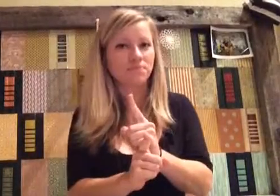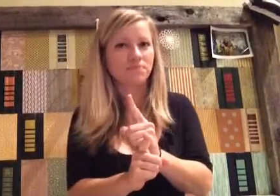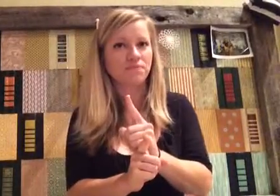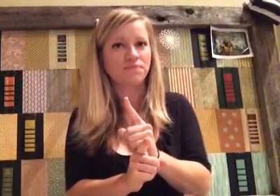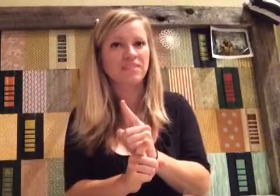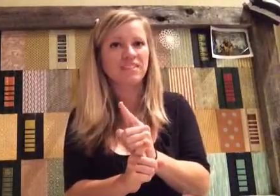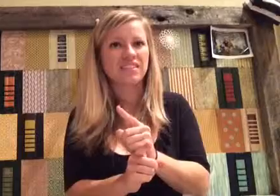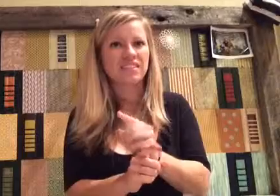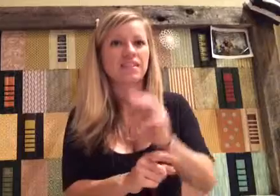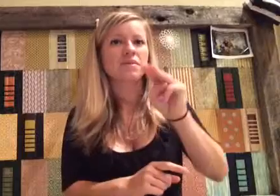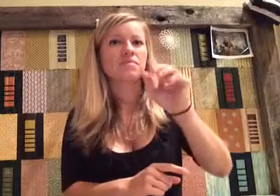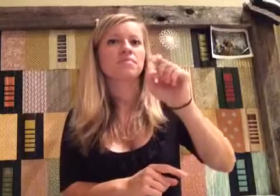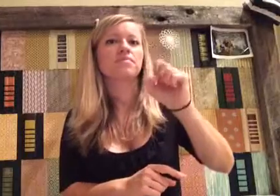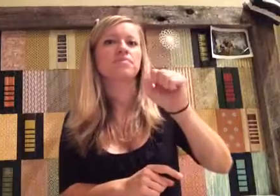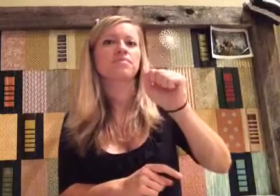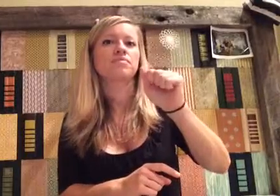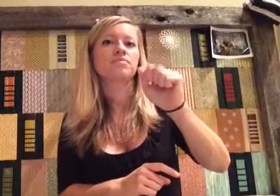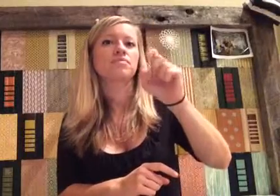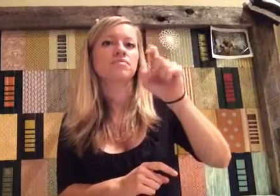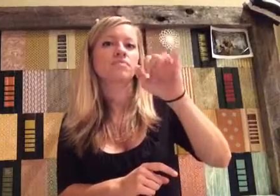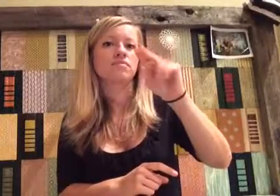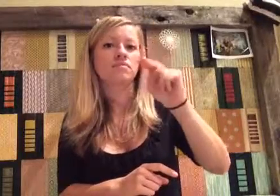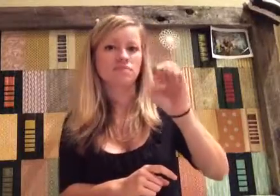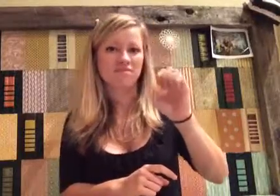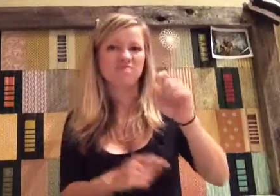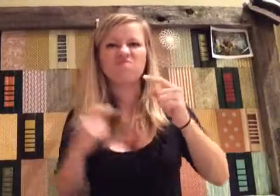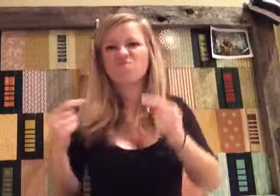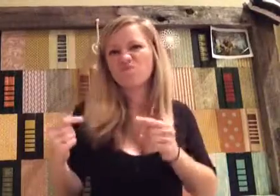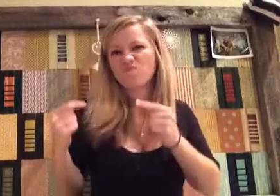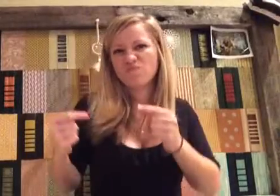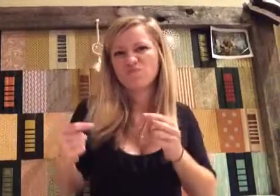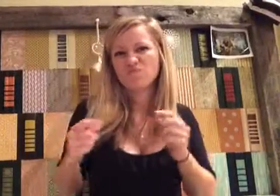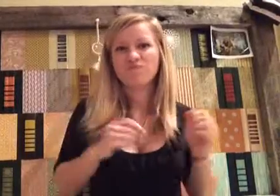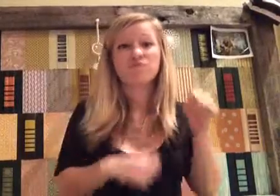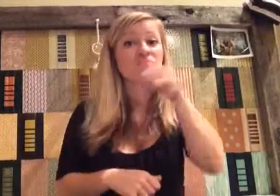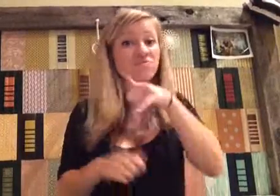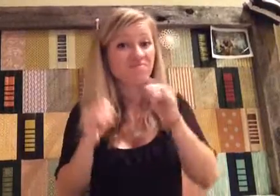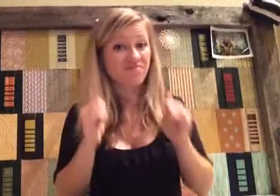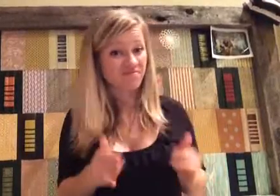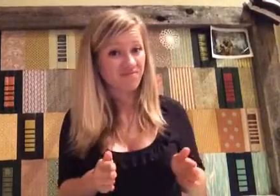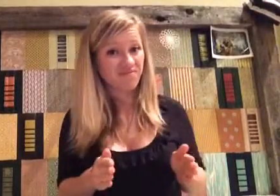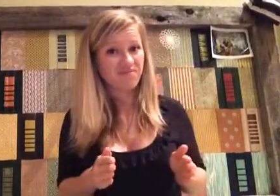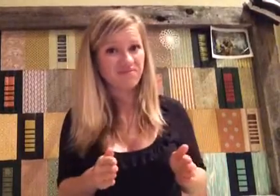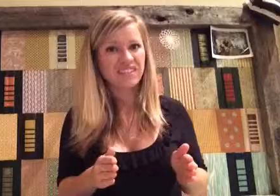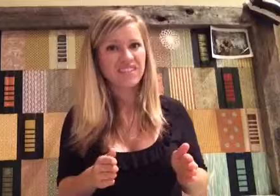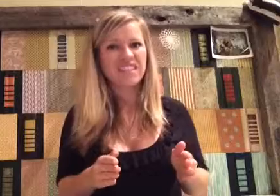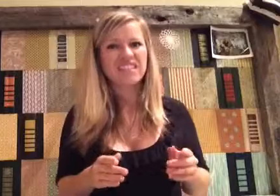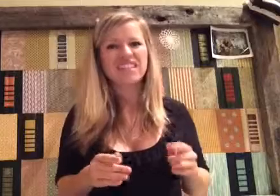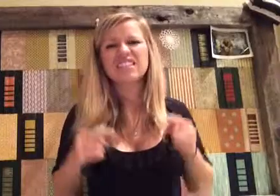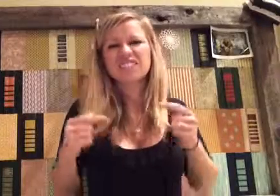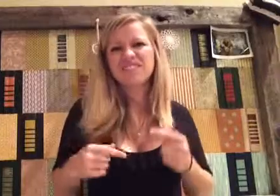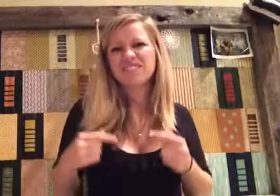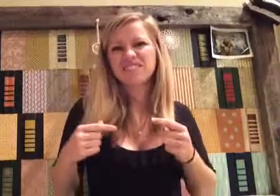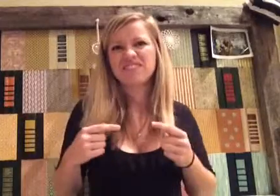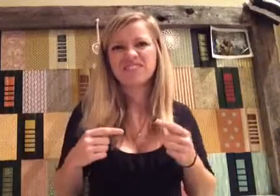disease of alcoholism. This is a battle that is within Maxine. She is not fighting against anyone or